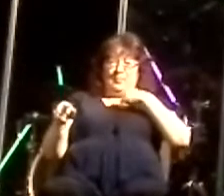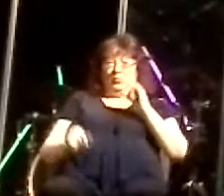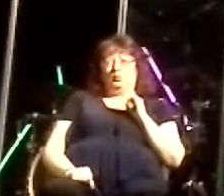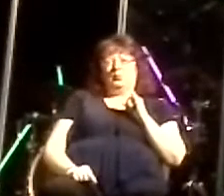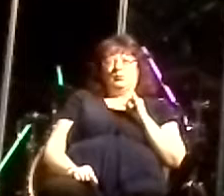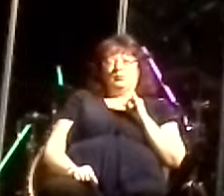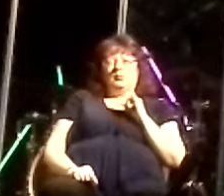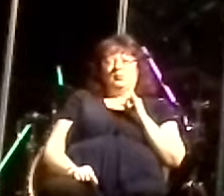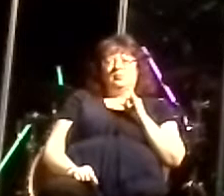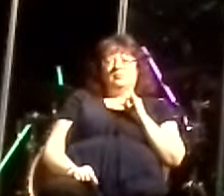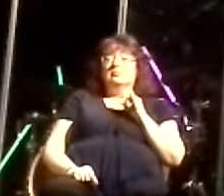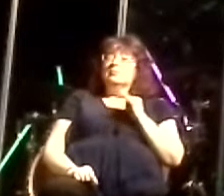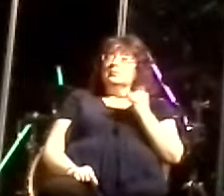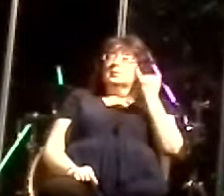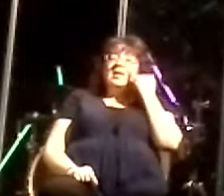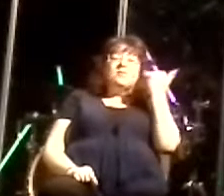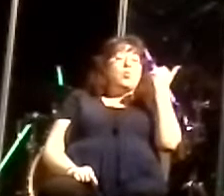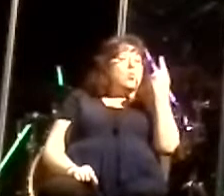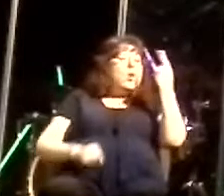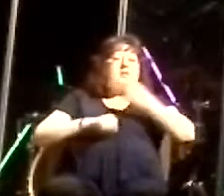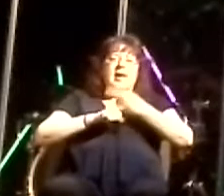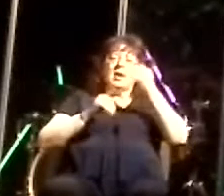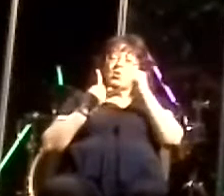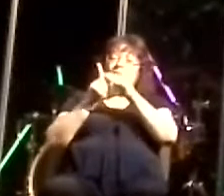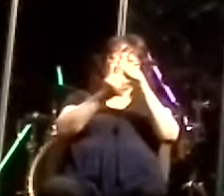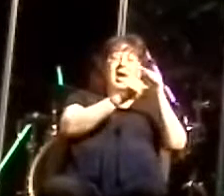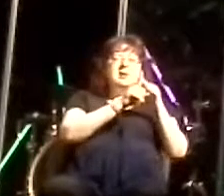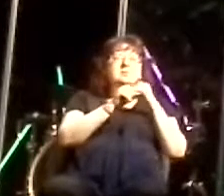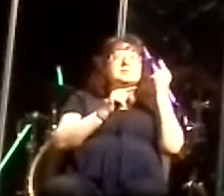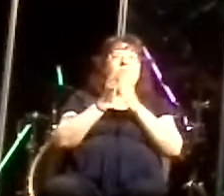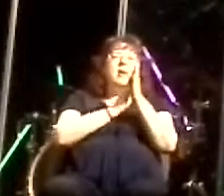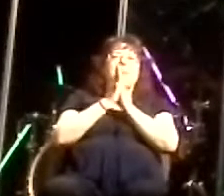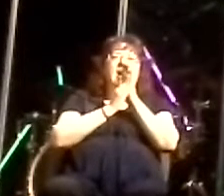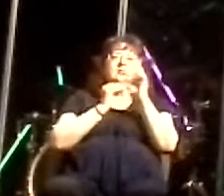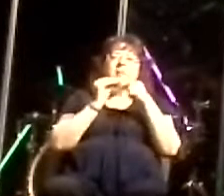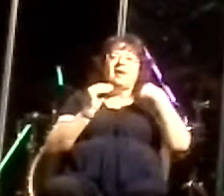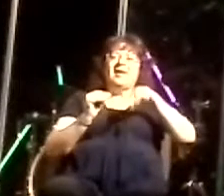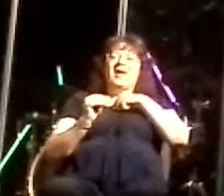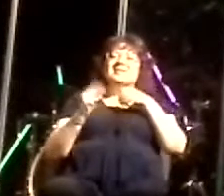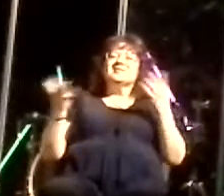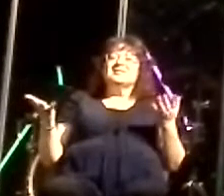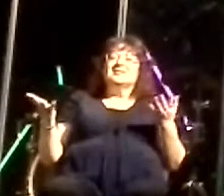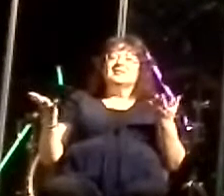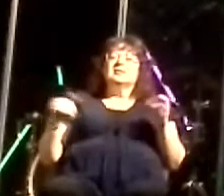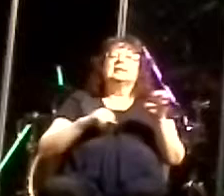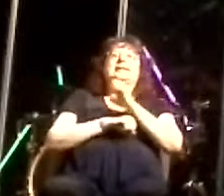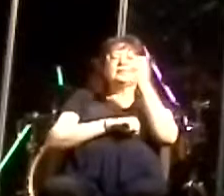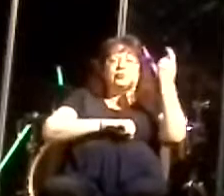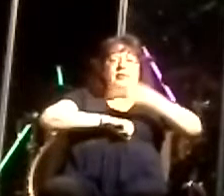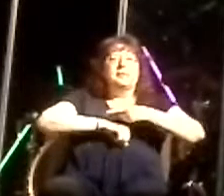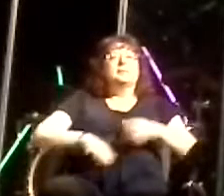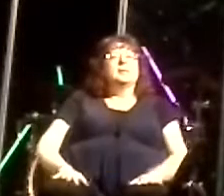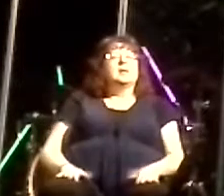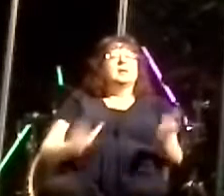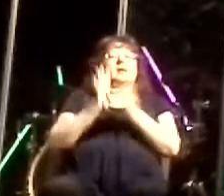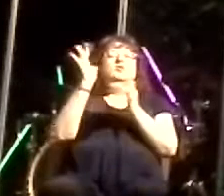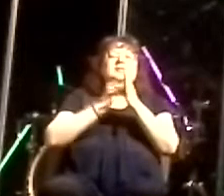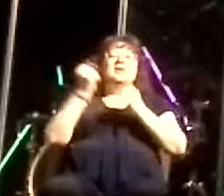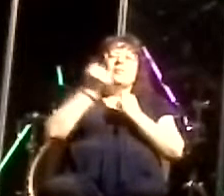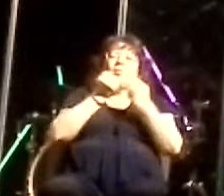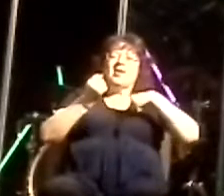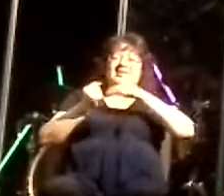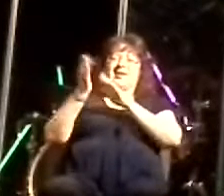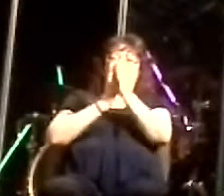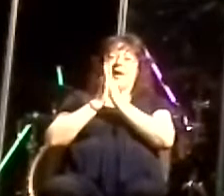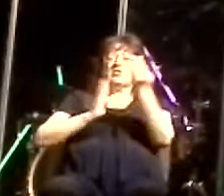me. And if there's ever a day that reminds us someone is passionate about us, it's Easter. See, Jesus is for us and